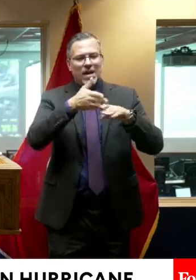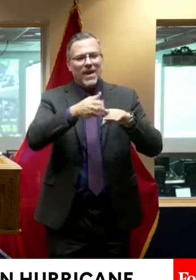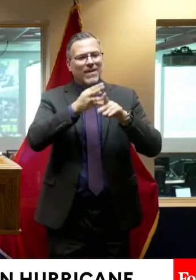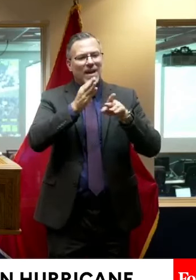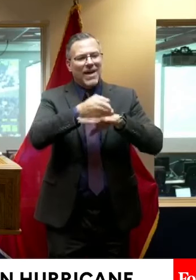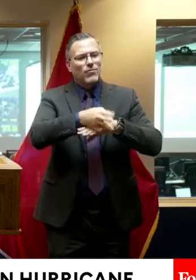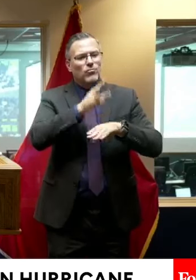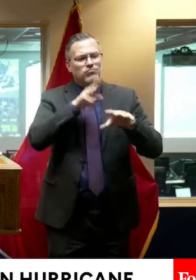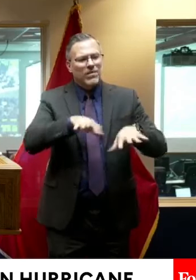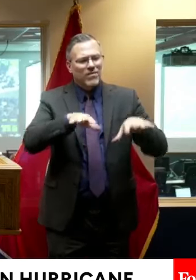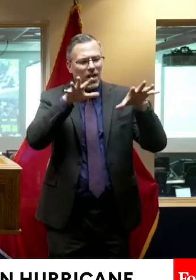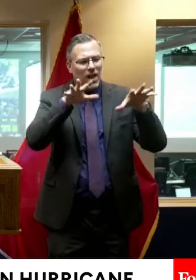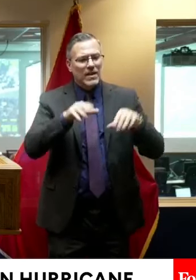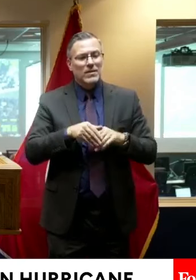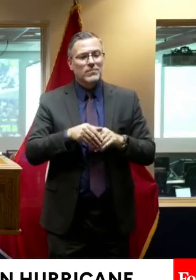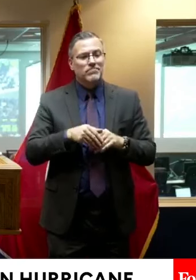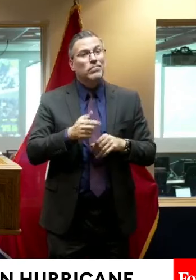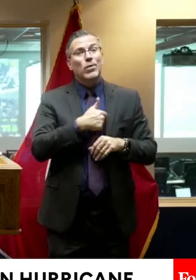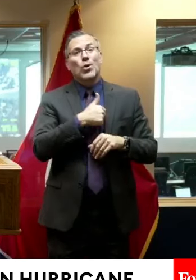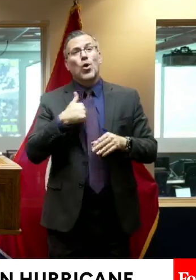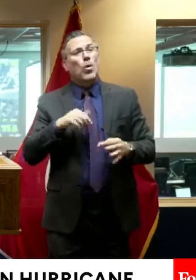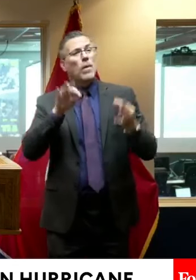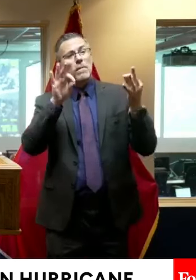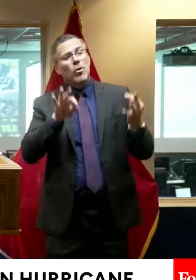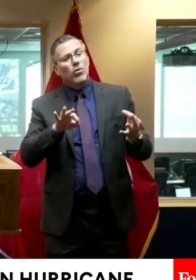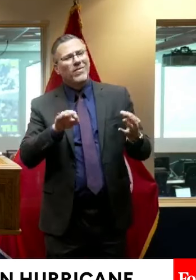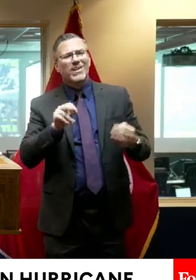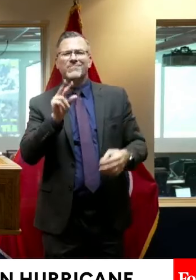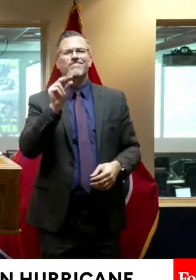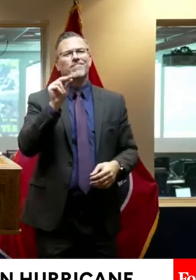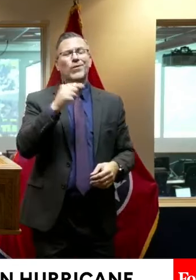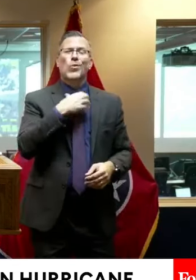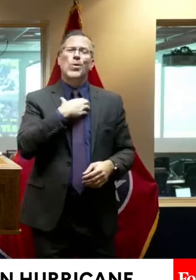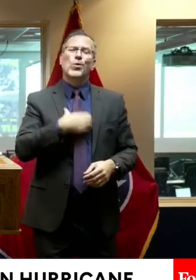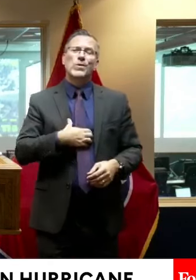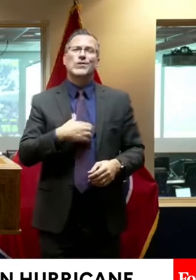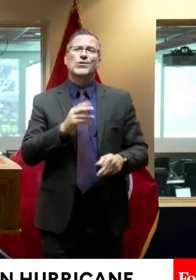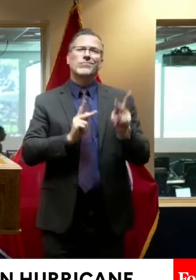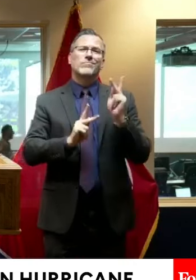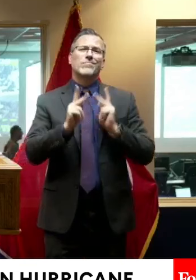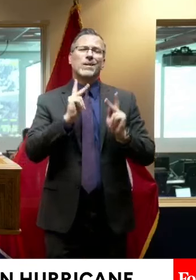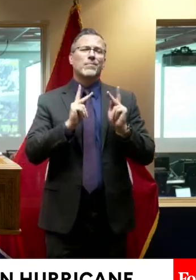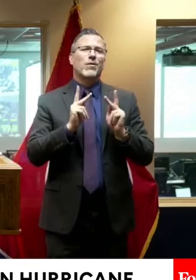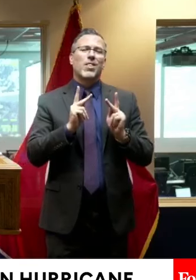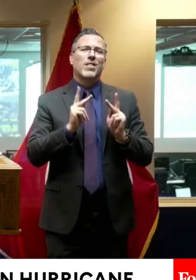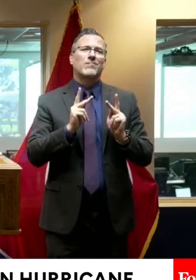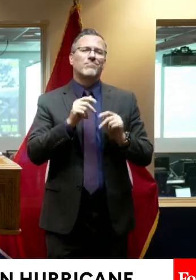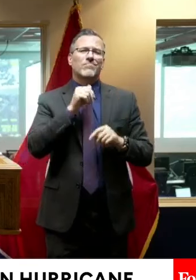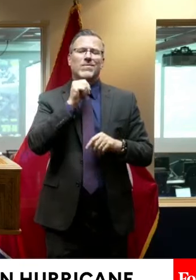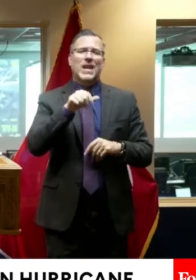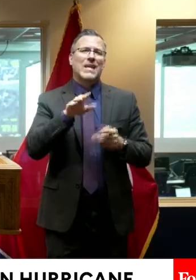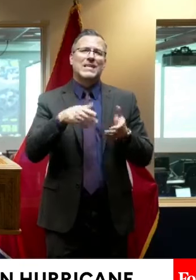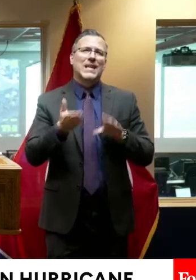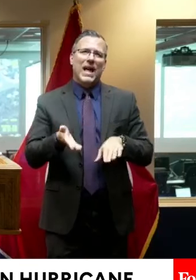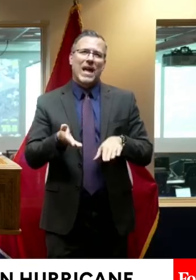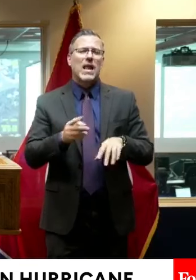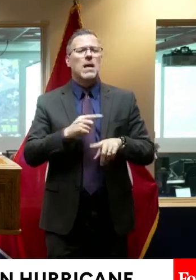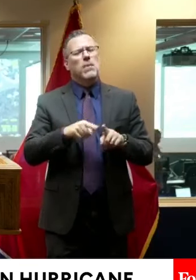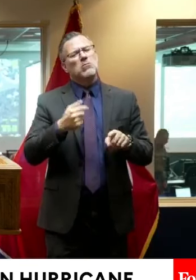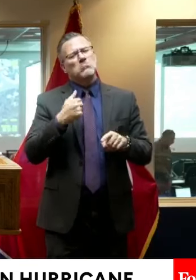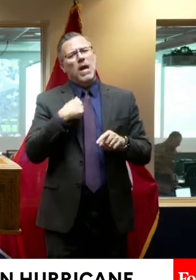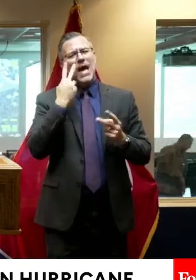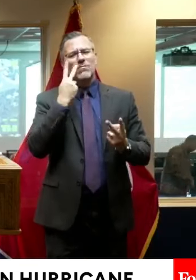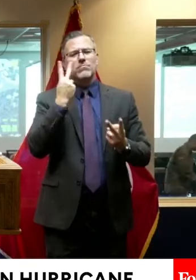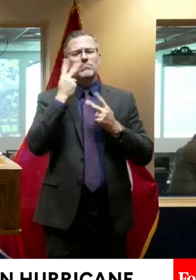Nothing's perfect, and certainly we wish that no life had been lost, but I've been real pleased with the recovery